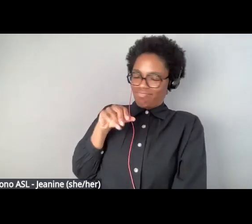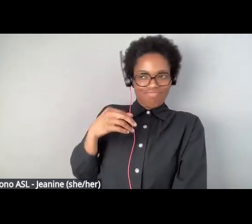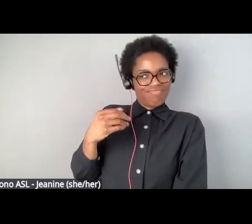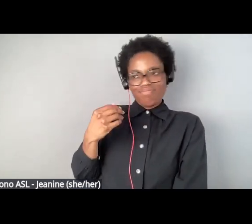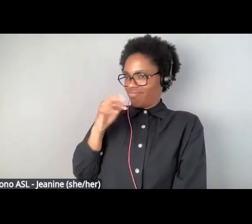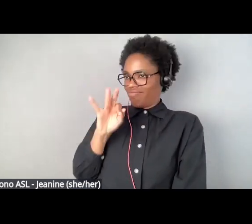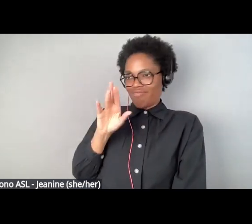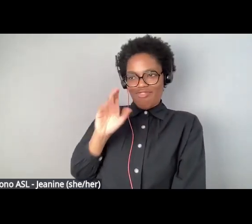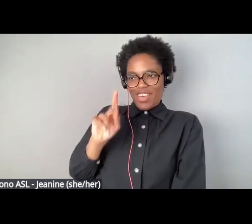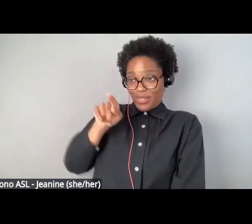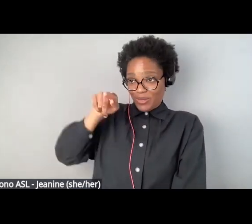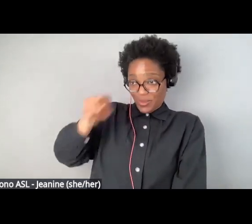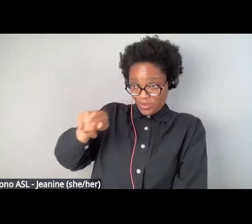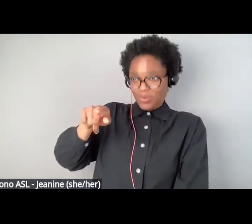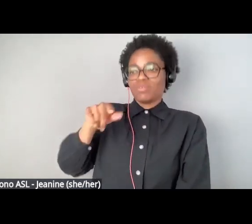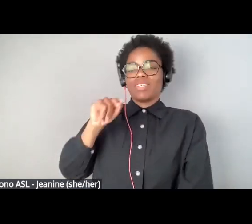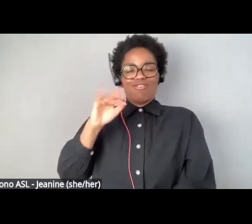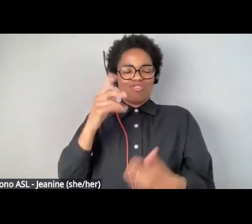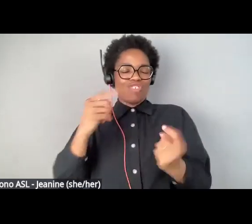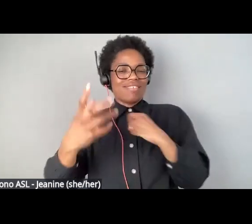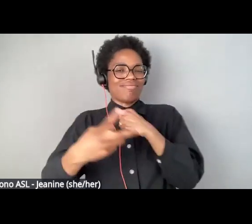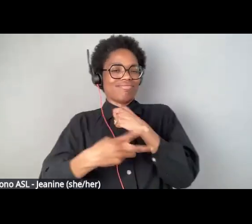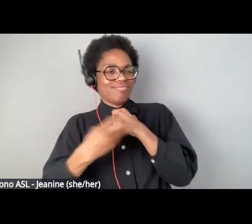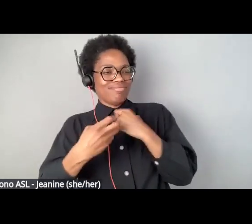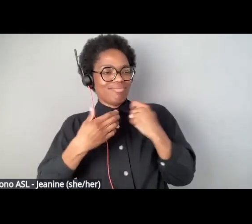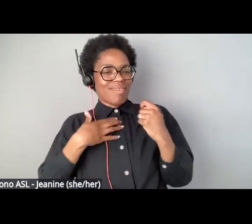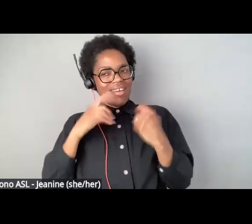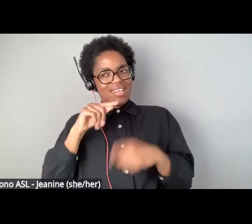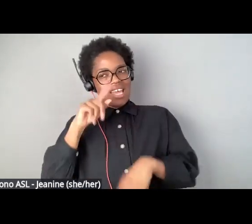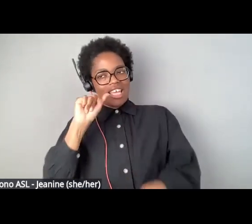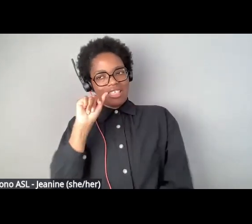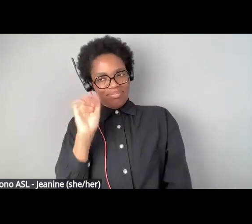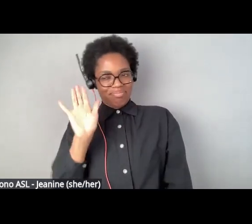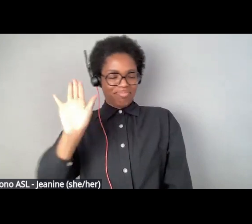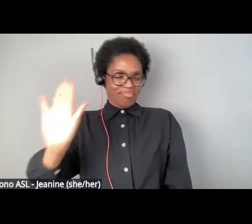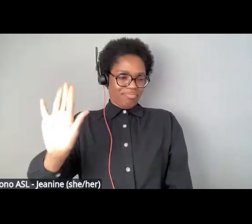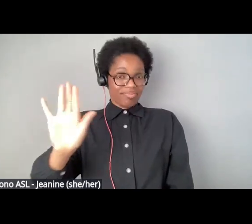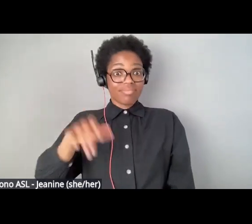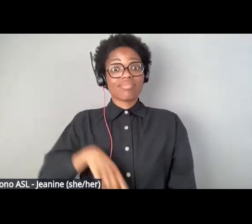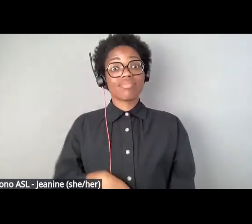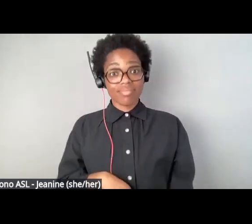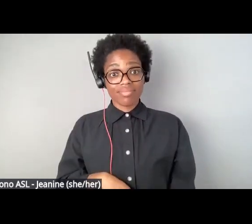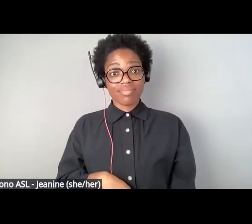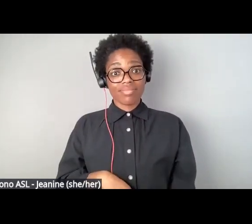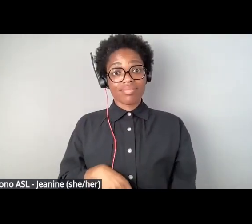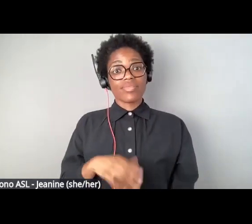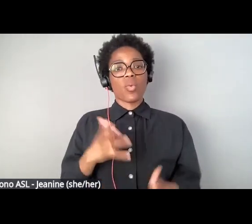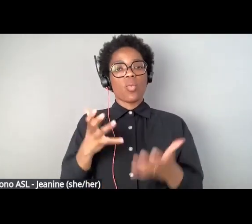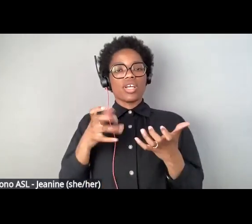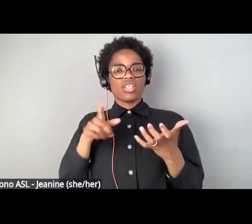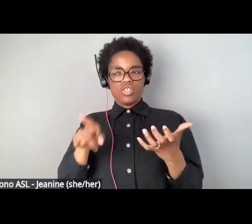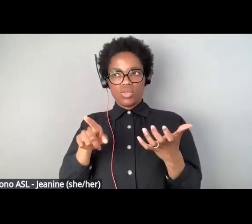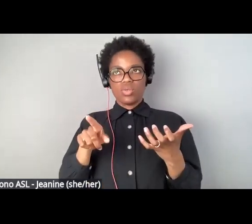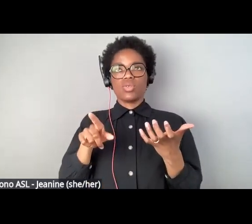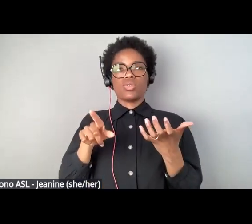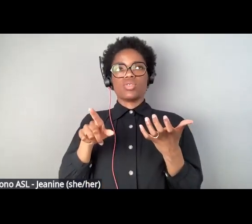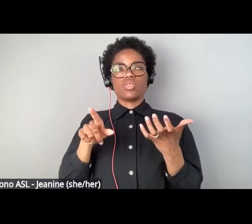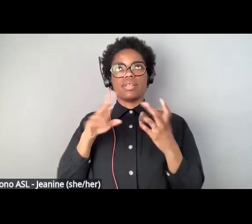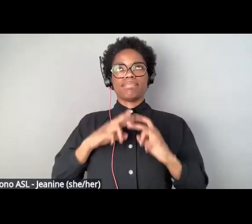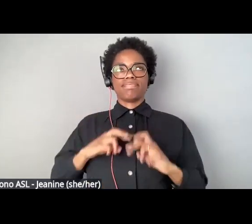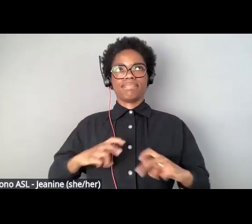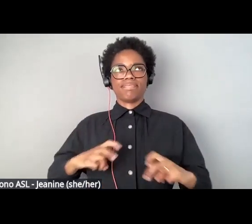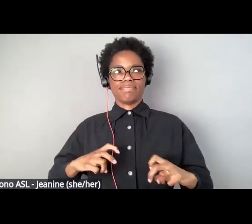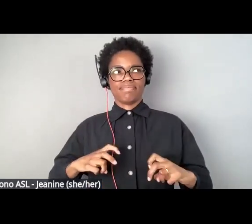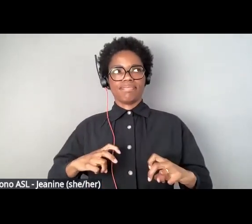as I said last week, if breathing in and checking in with your body and checking in with your relationship to technology feels right, do that. And if